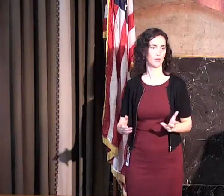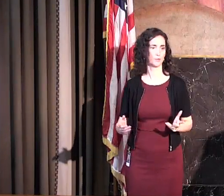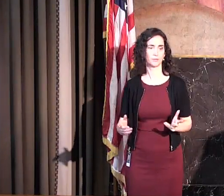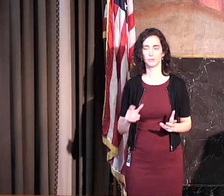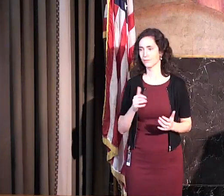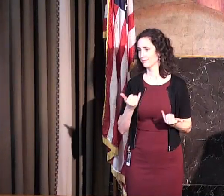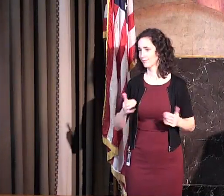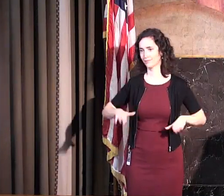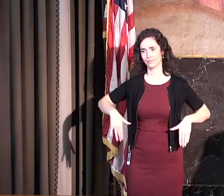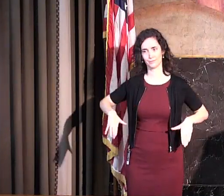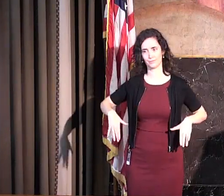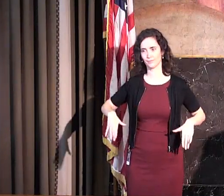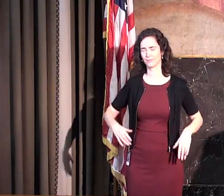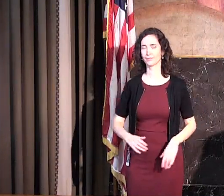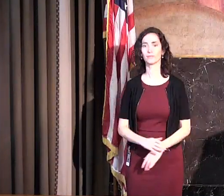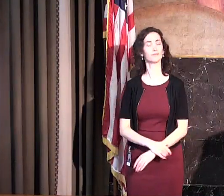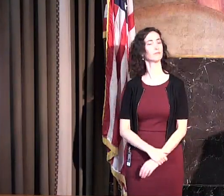yet.